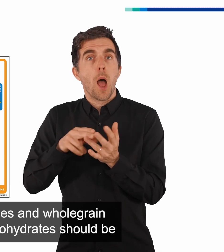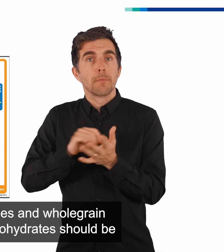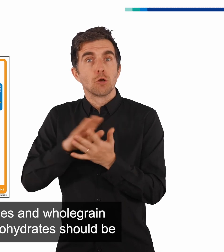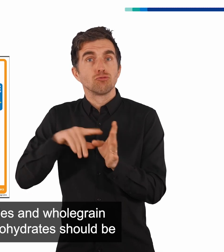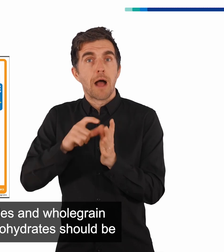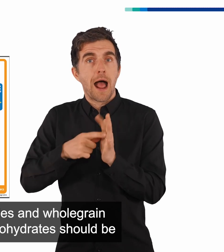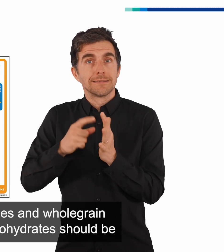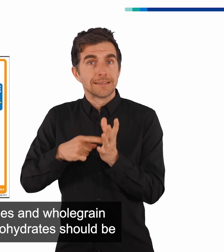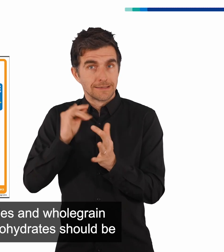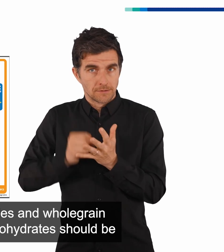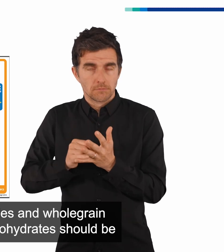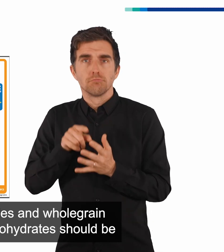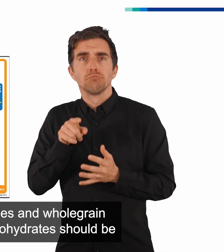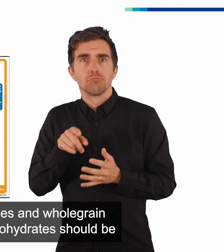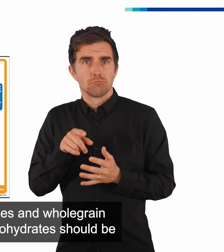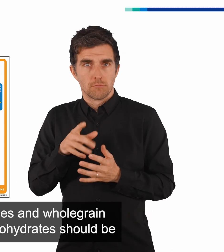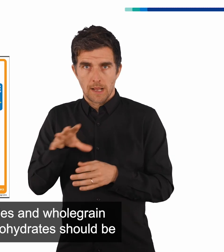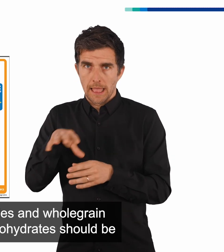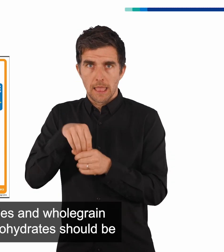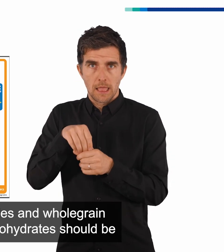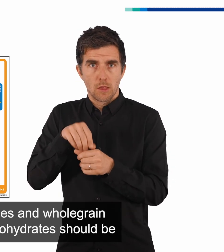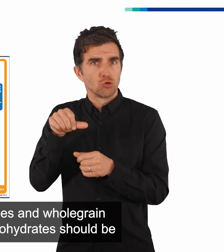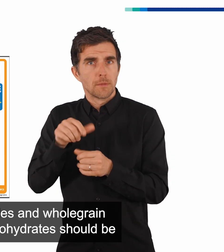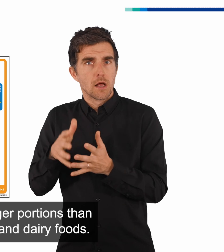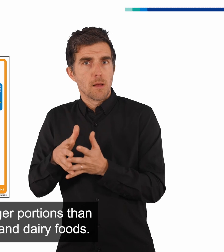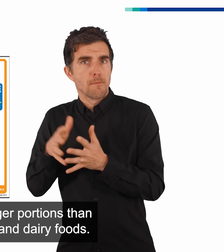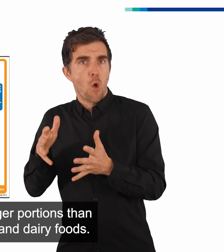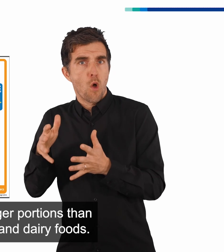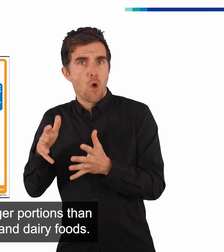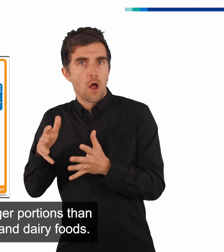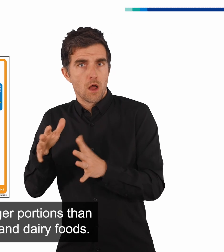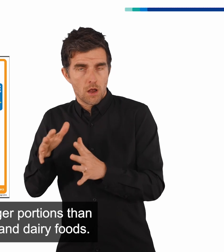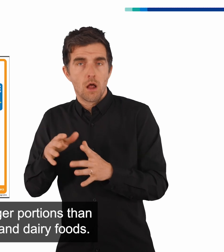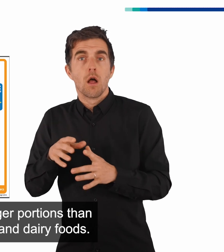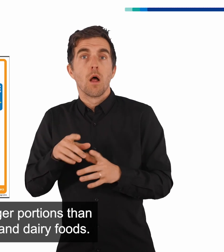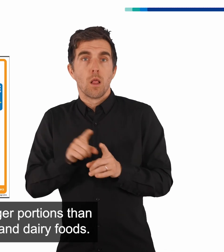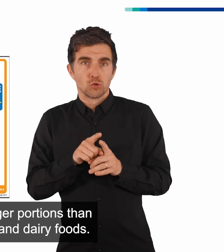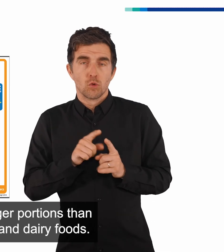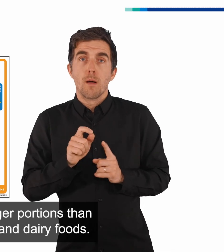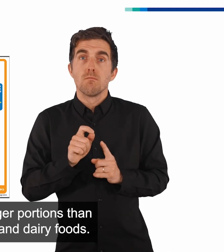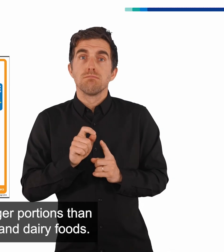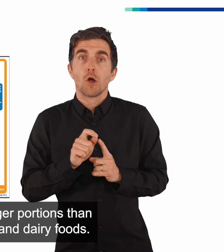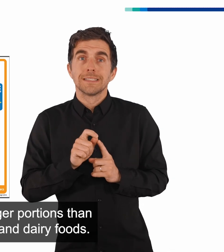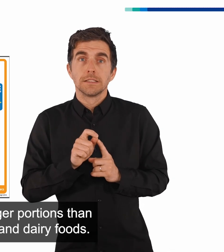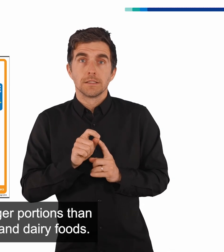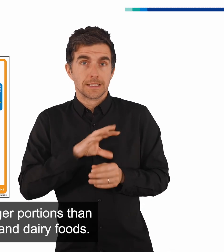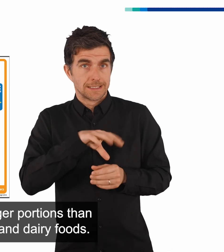and high-calorie food should be limited. This video will discuss each food group in more detail.